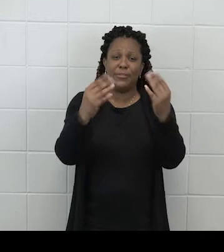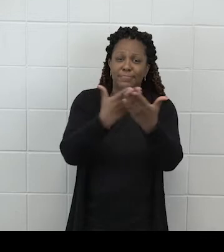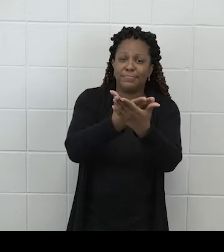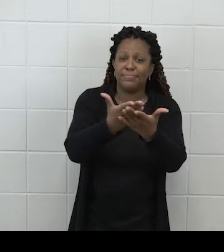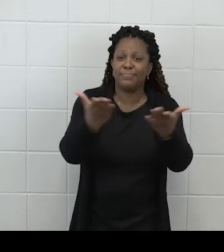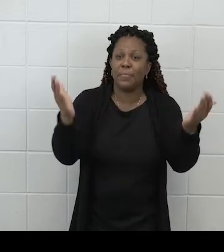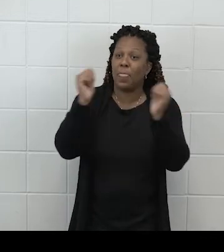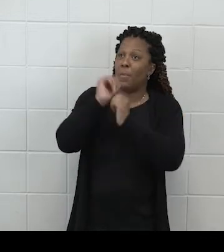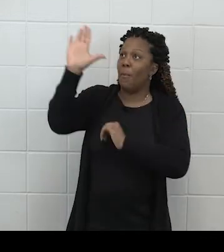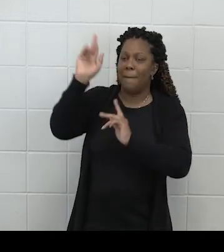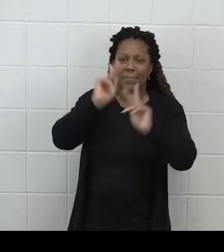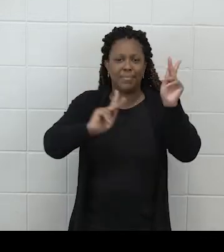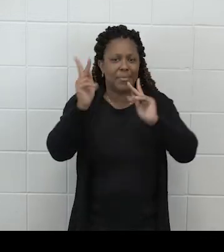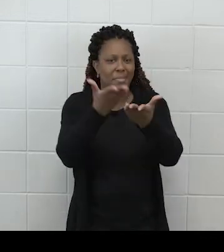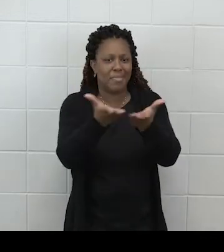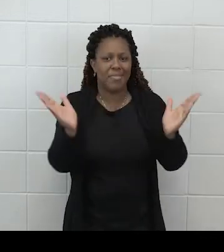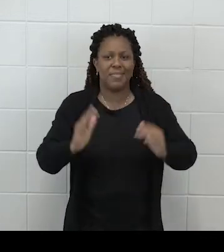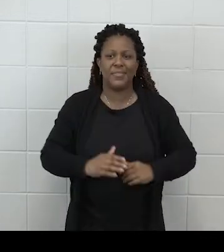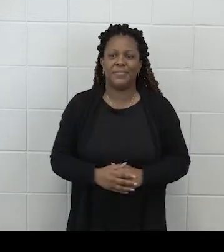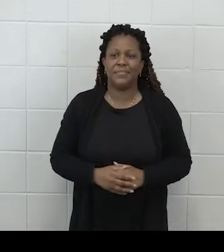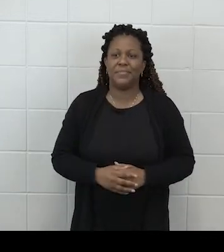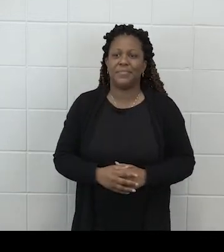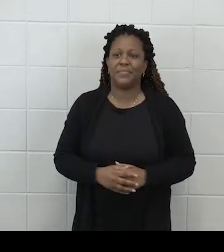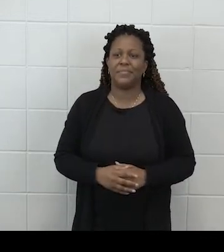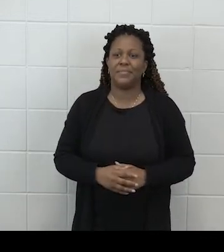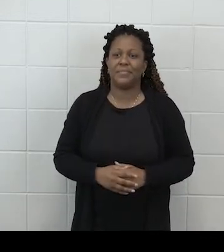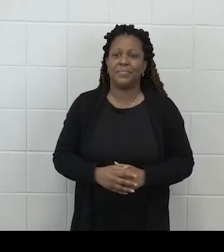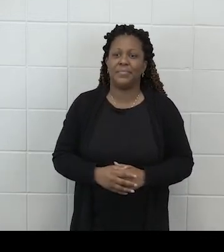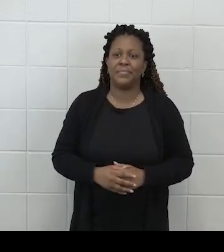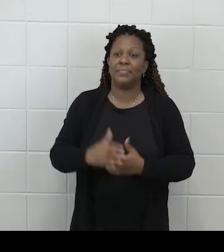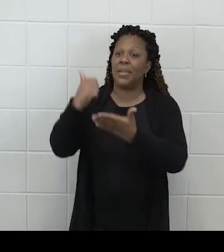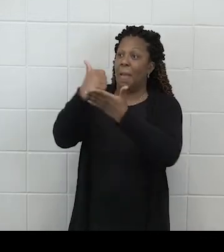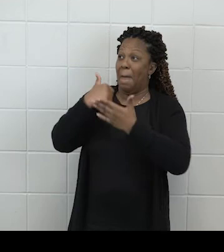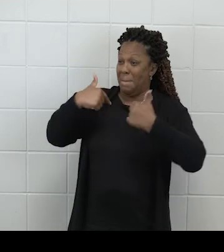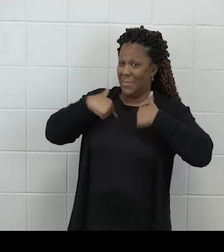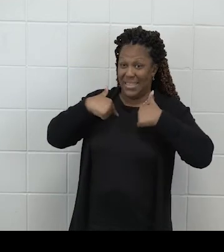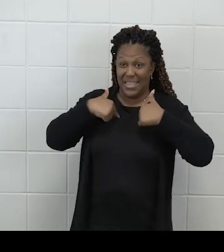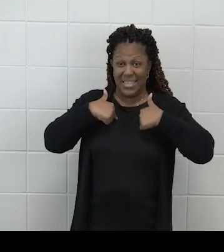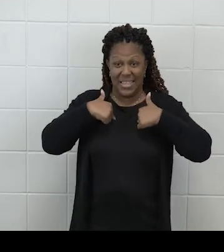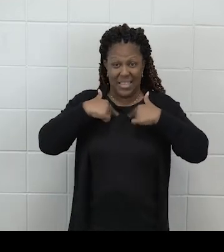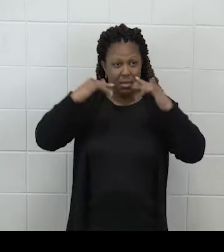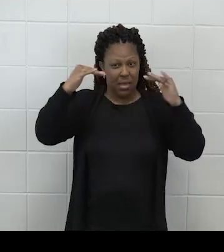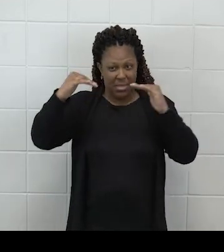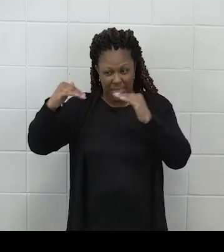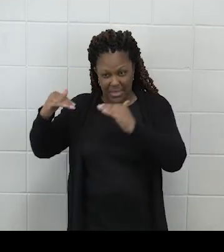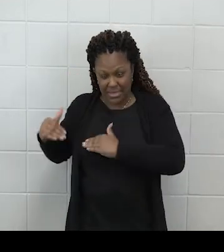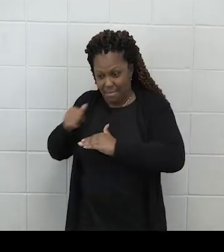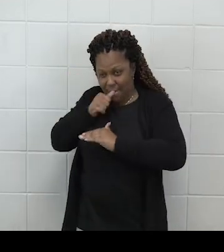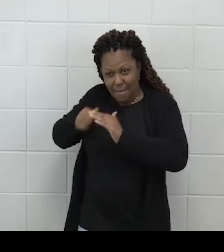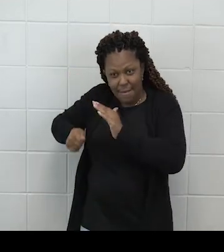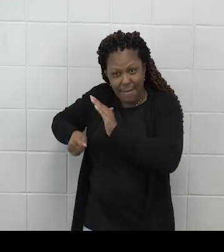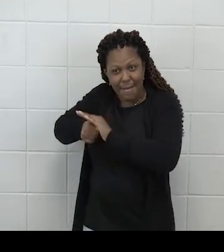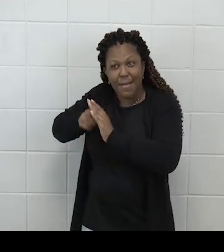sit down, Stacy. Sit me down, hide me behind the cross, and let them only see the Savior.